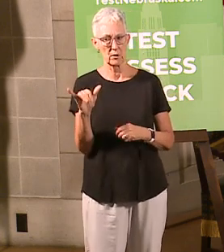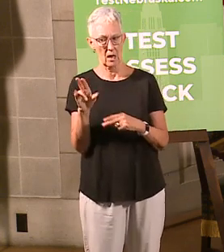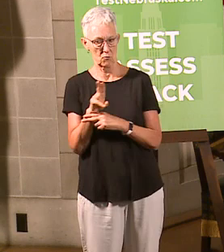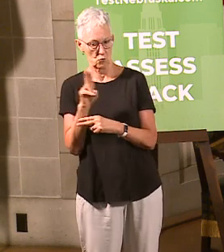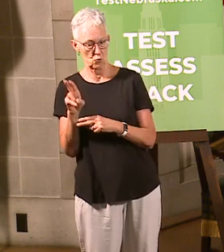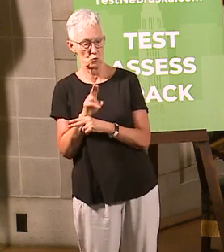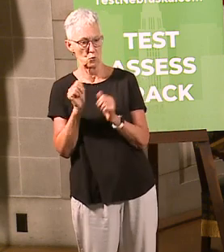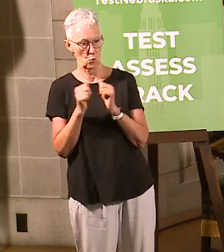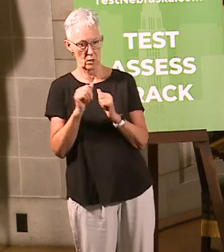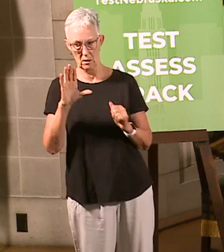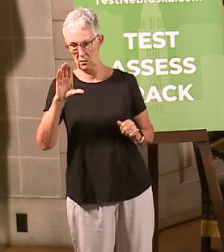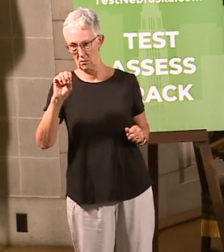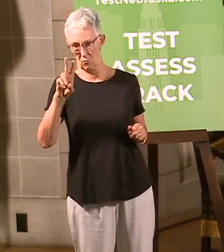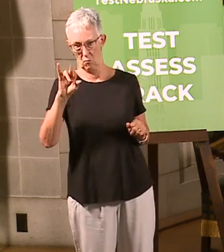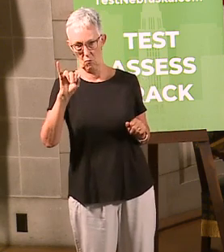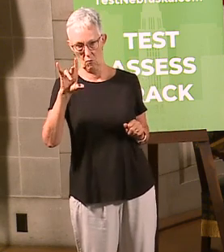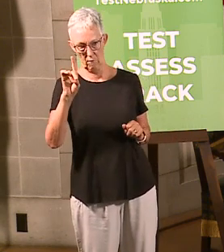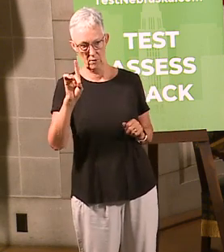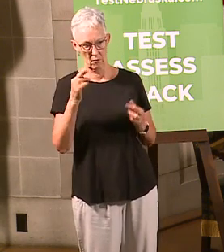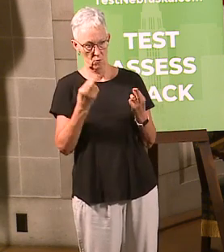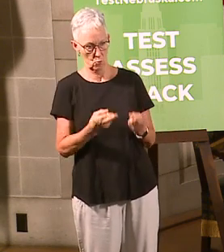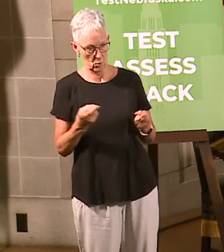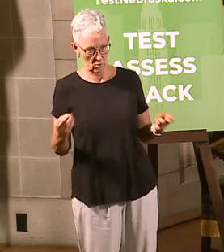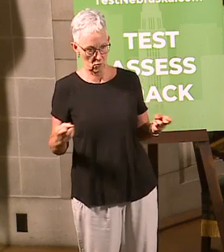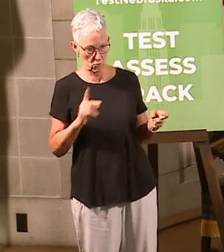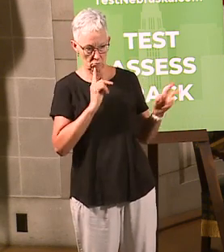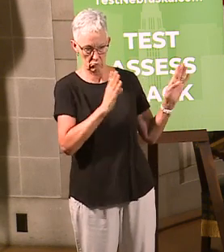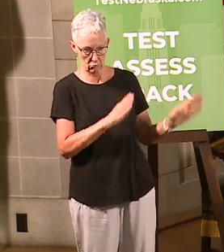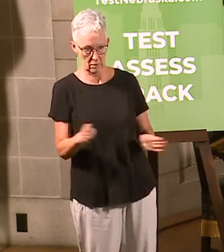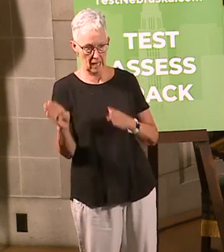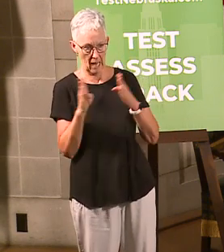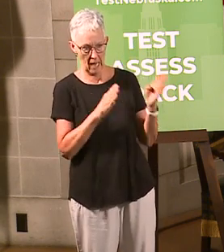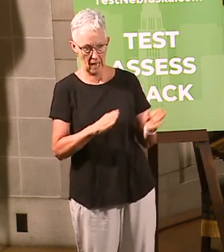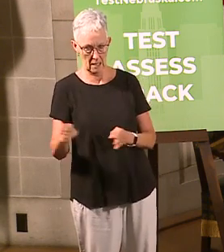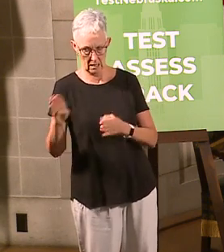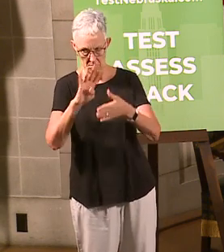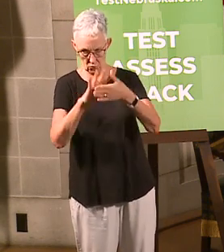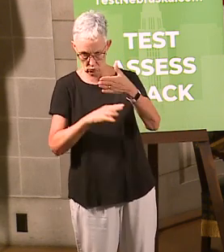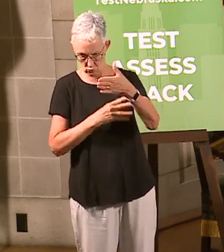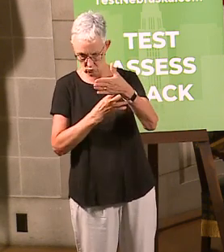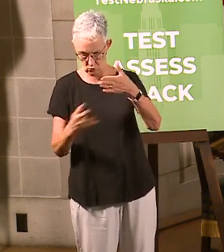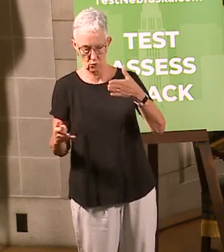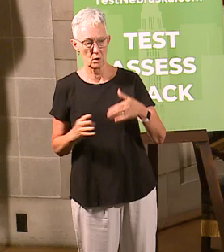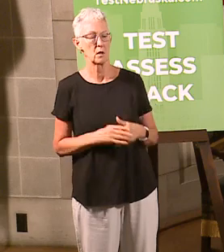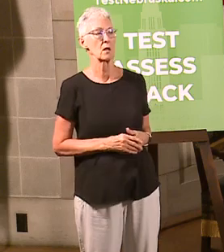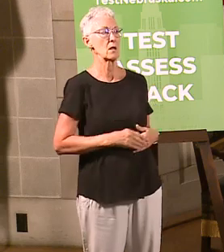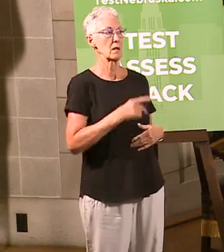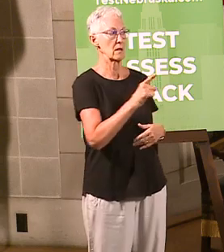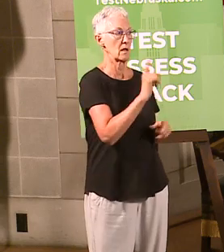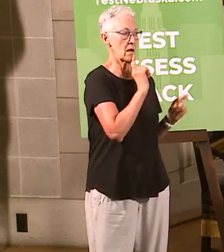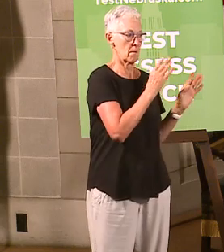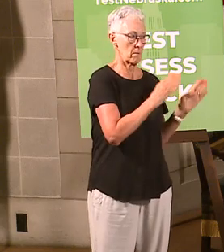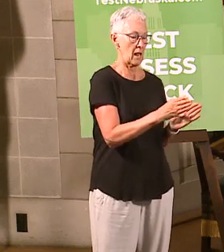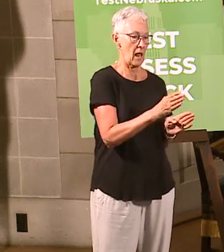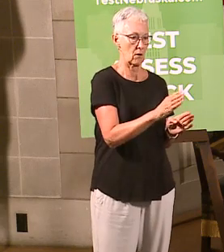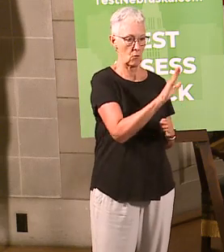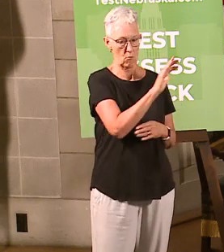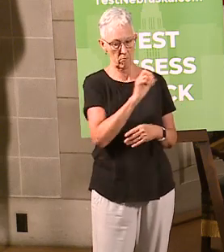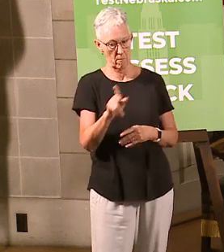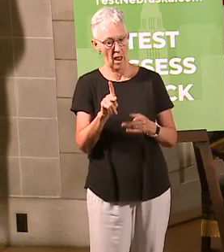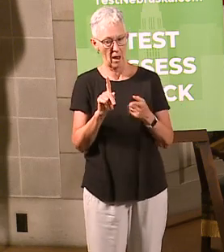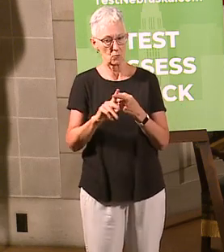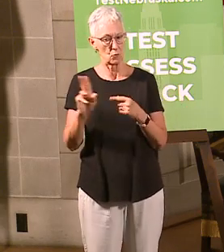planning tool that was released out, and as they plan for gradual return to standard practices in